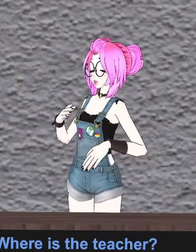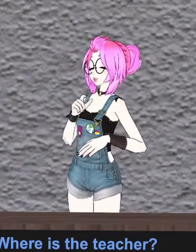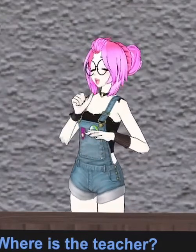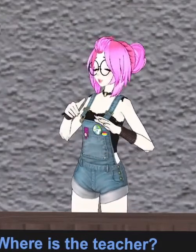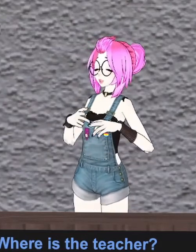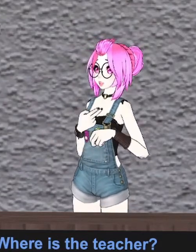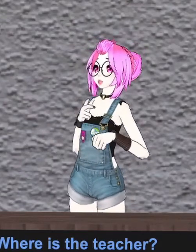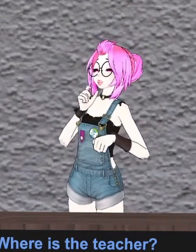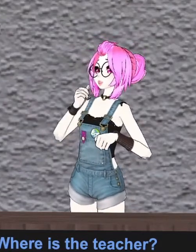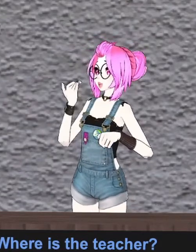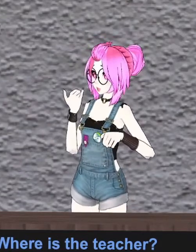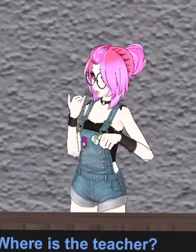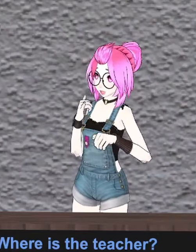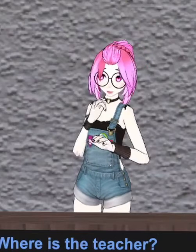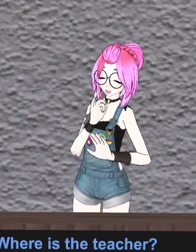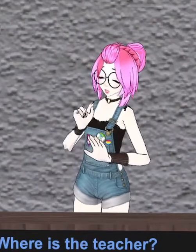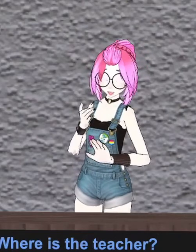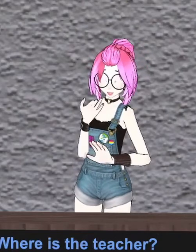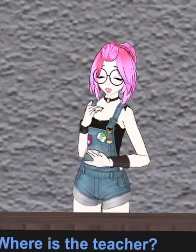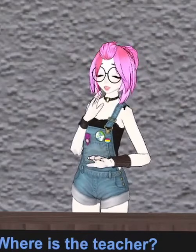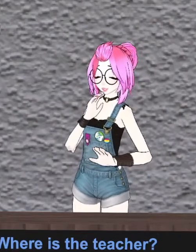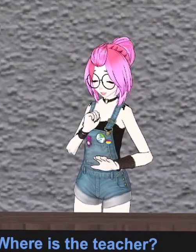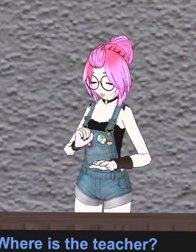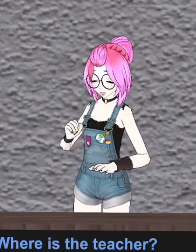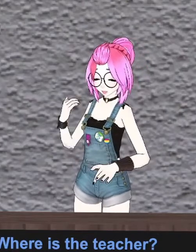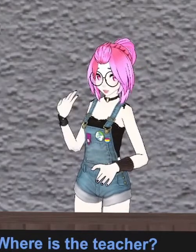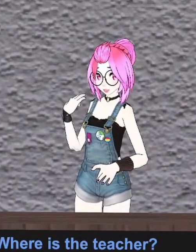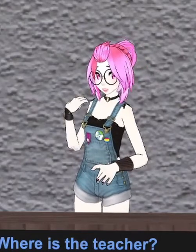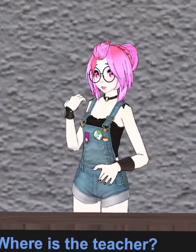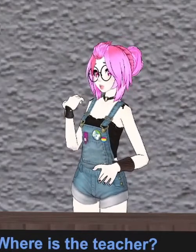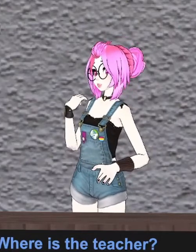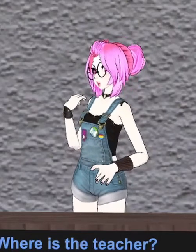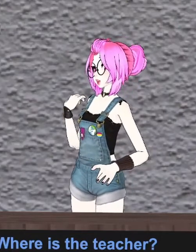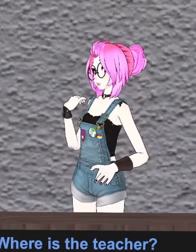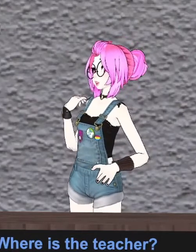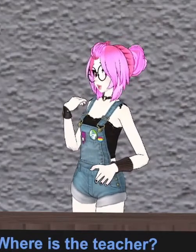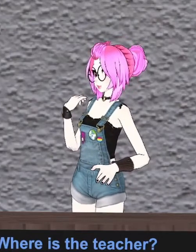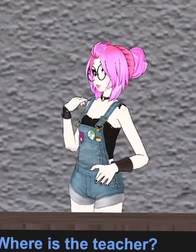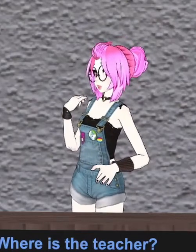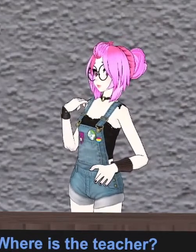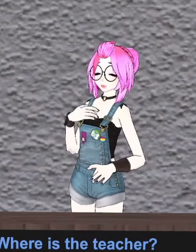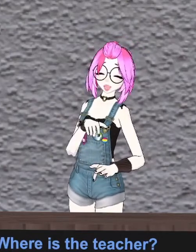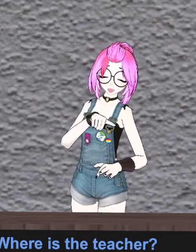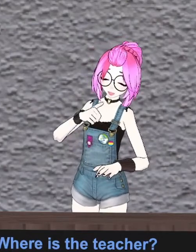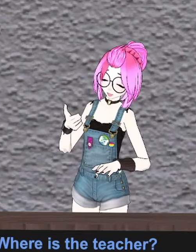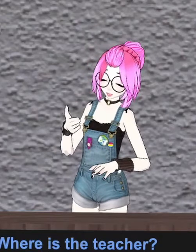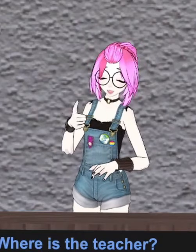I personally don't use it. It's not wrong. Totally not wrong. It's just older. This is used a lot more commonly. Another sign you might